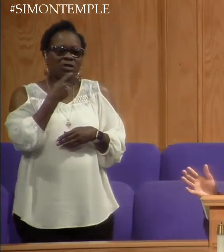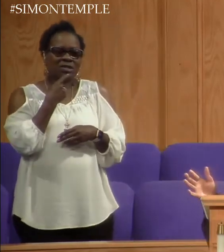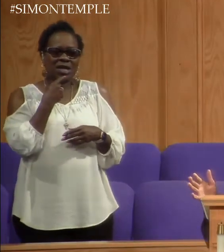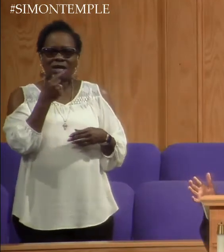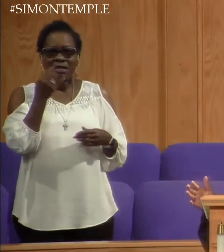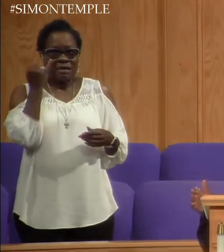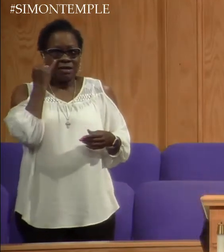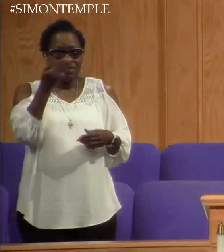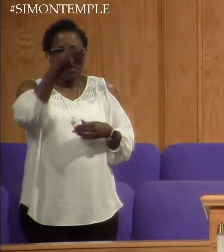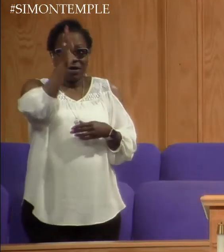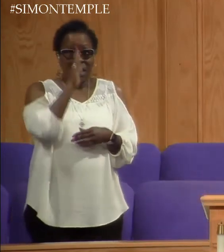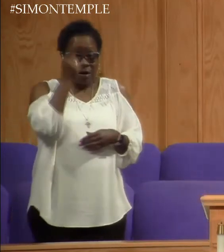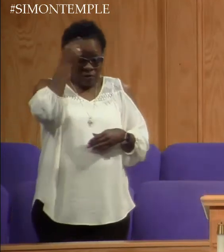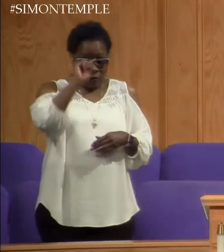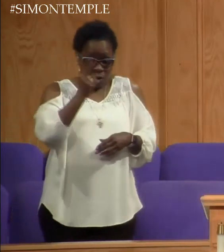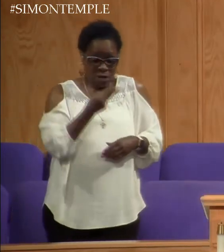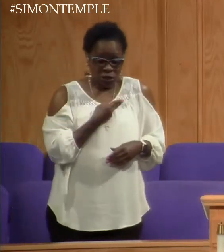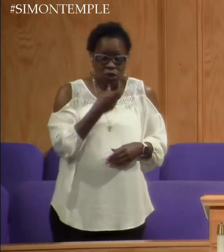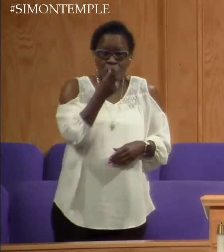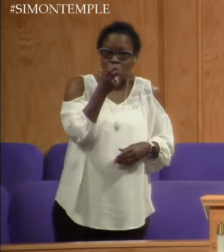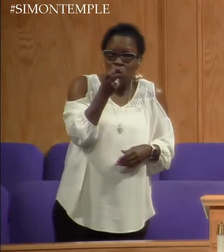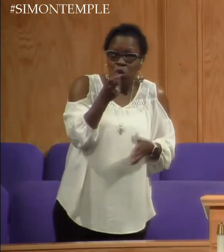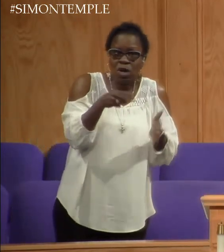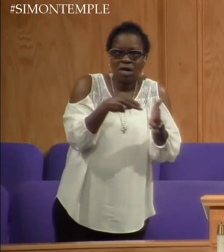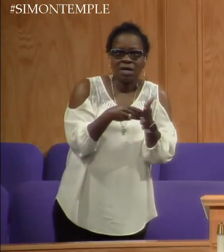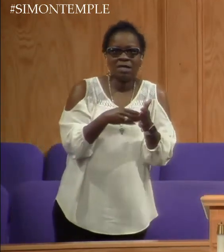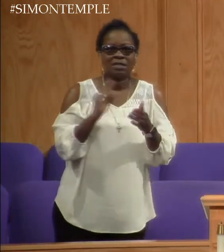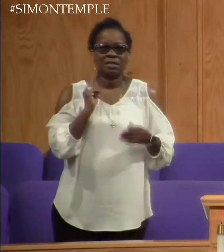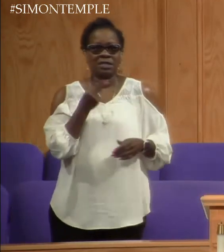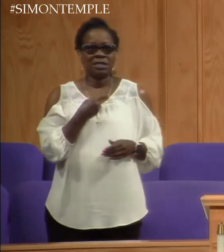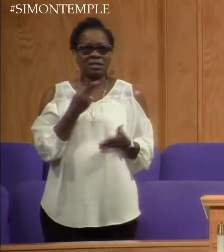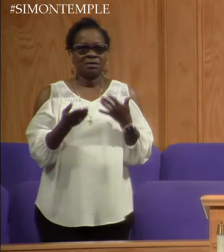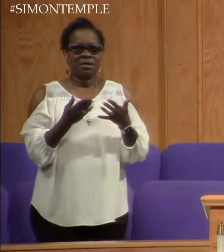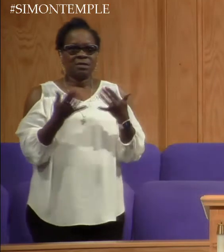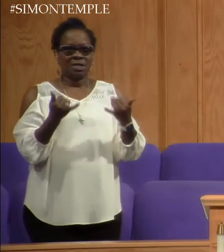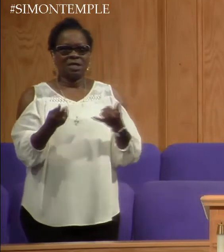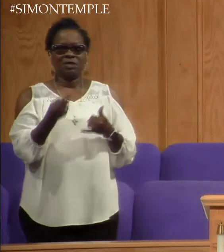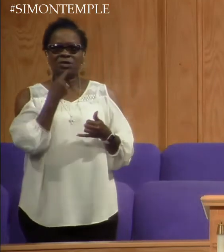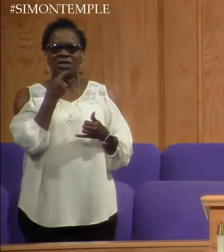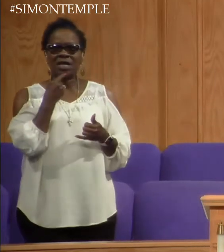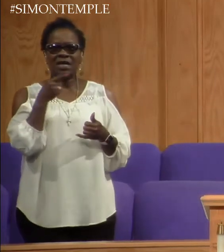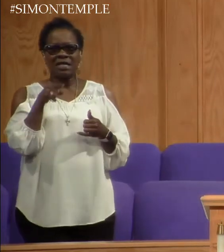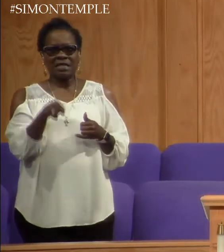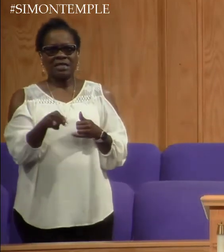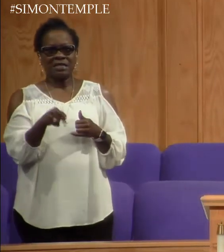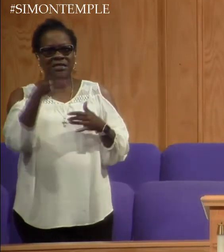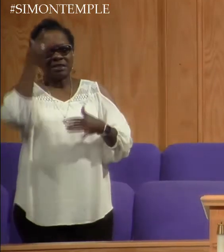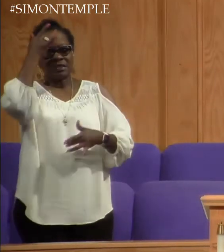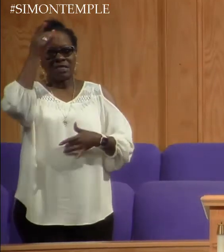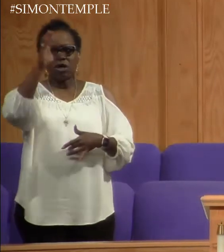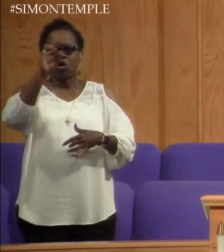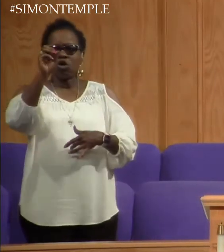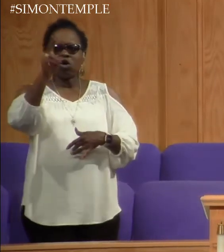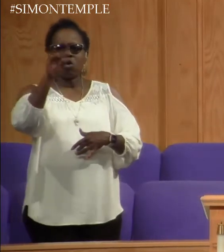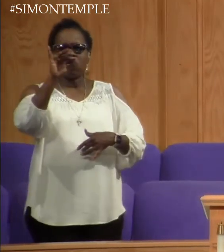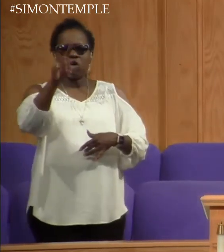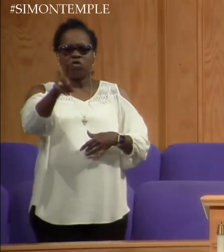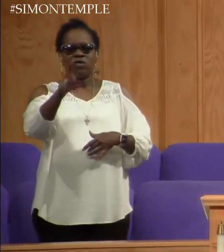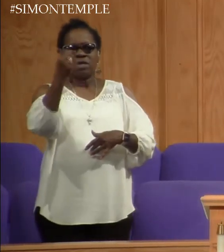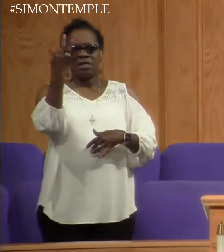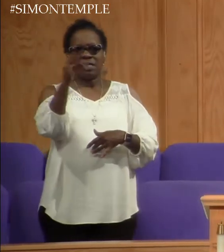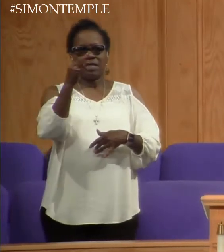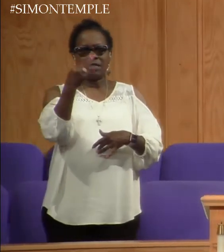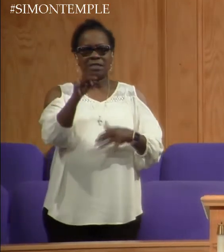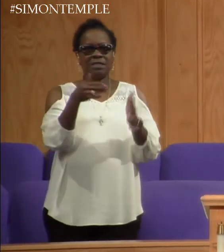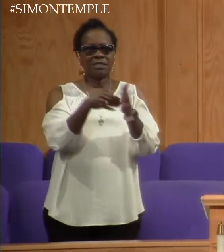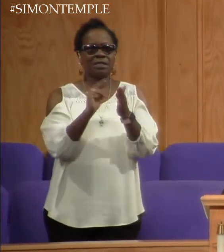who can be against us? Right now, you might be saying, well, this COVID-19 is against us. And